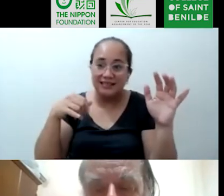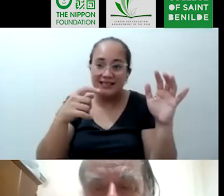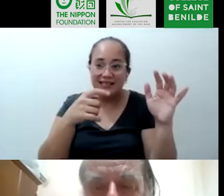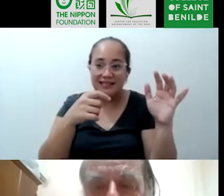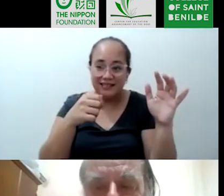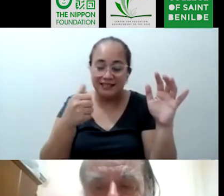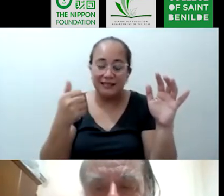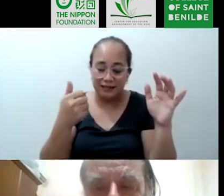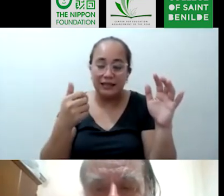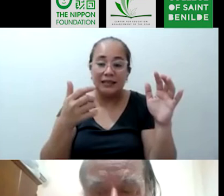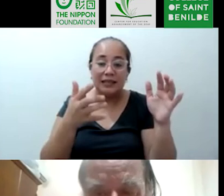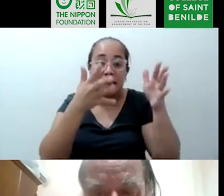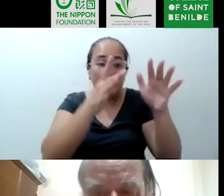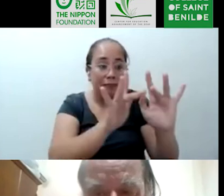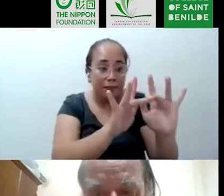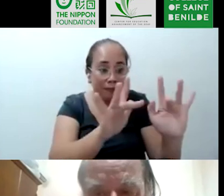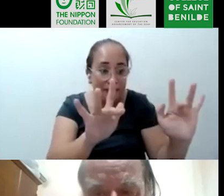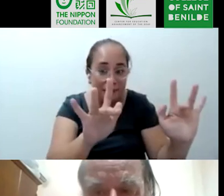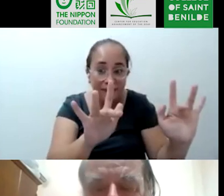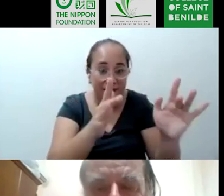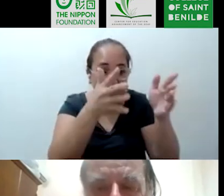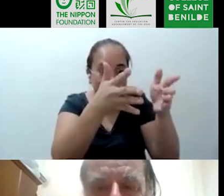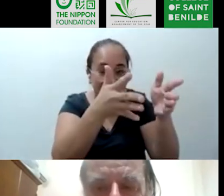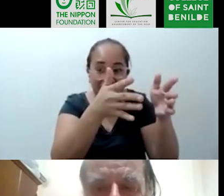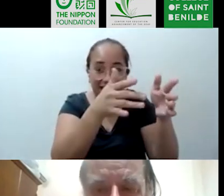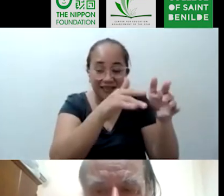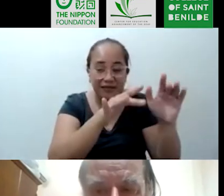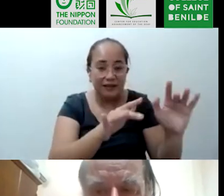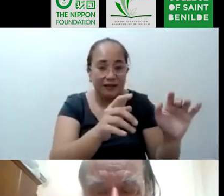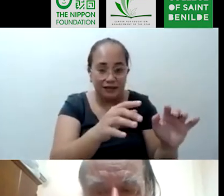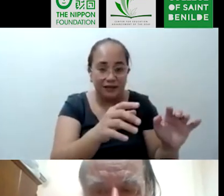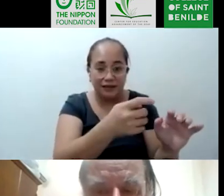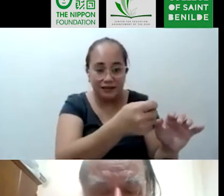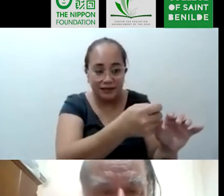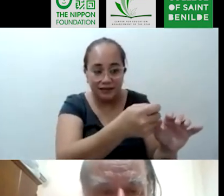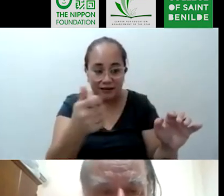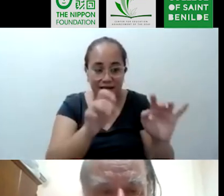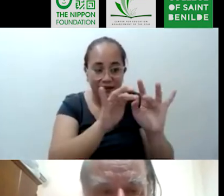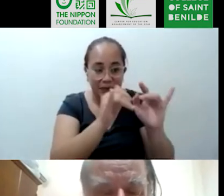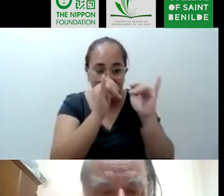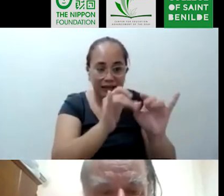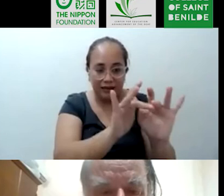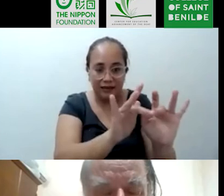and just leave a blank space. Take out the Yes. drawing. Yes, sir.